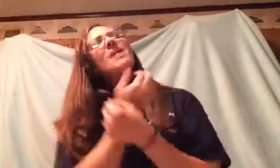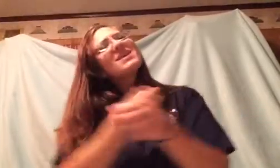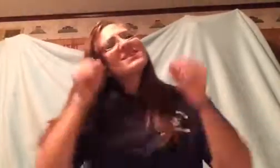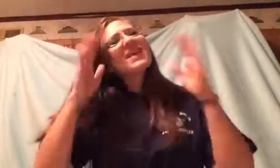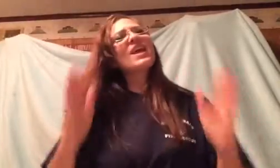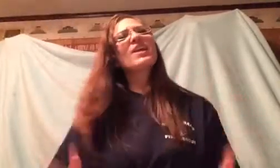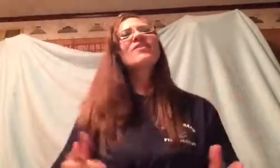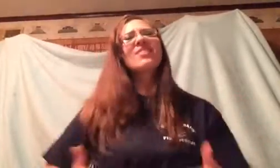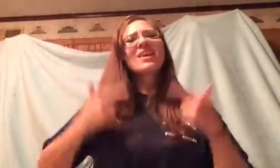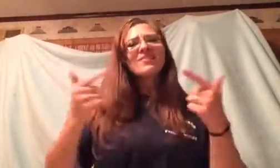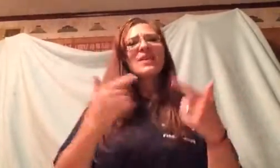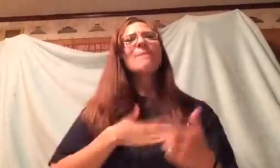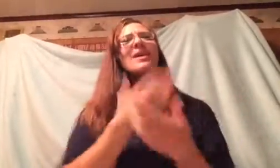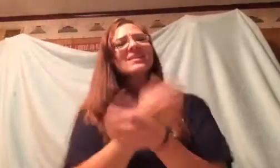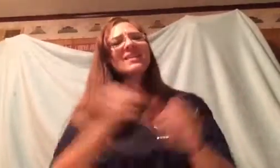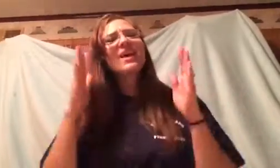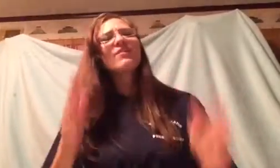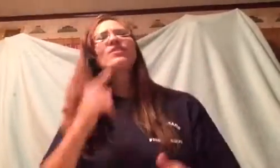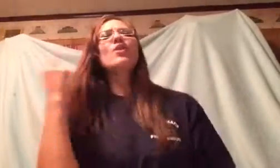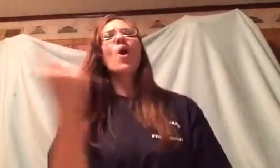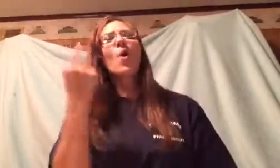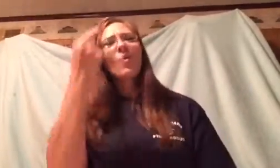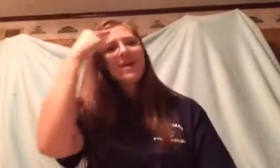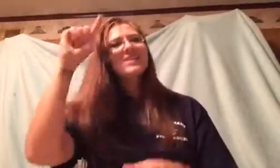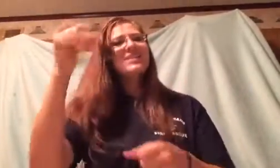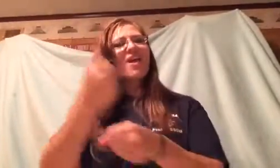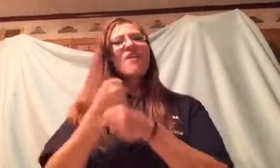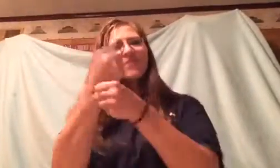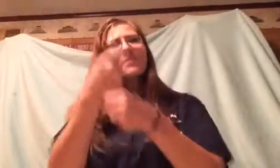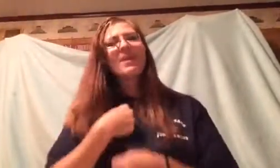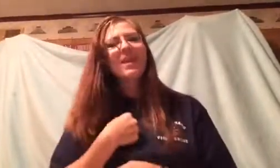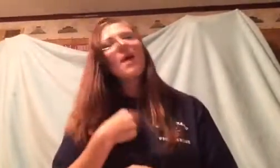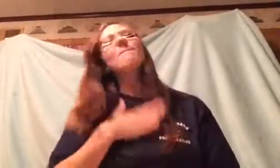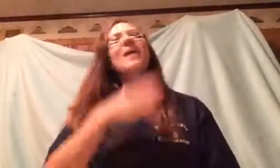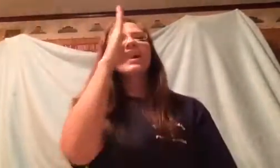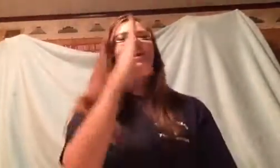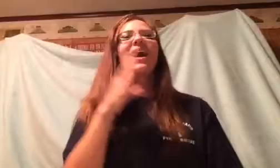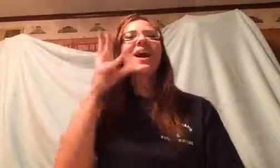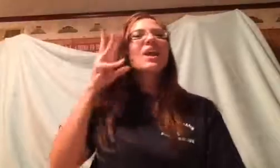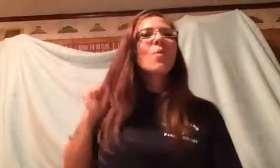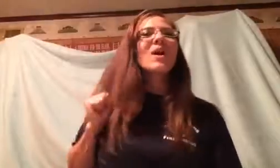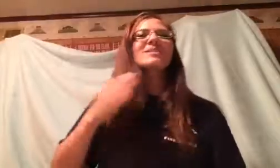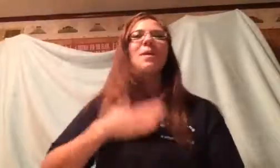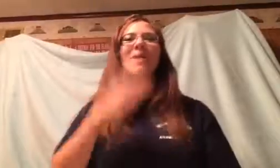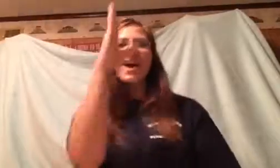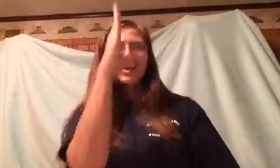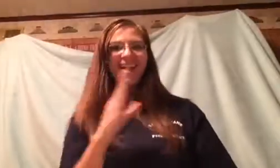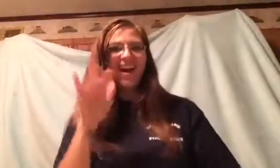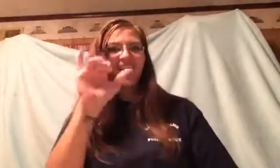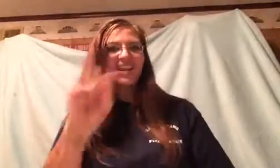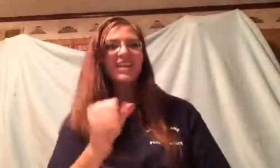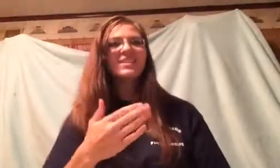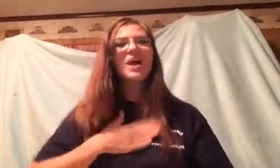my Savior lives My Savior's always there for me My God He was, my God He is